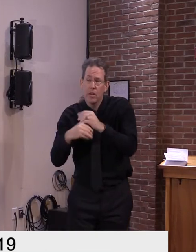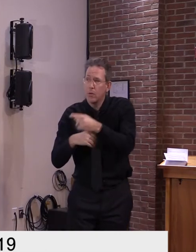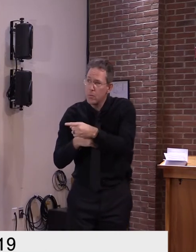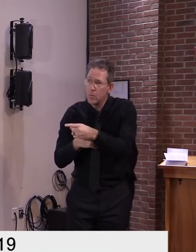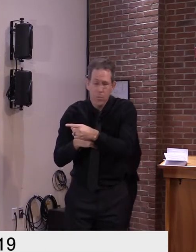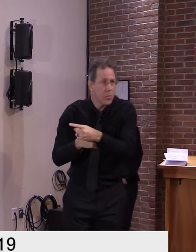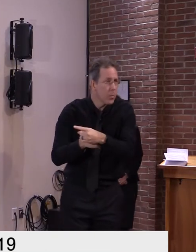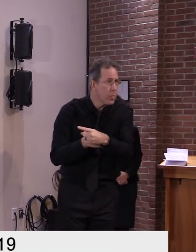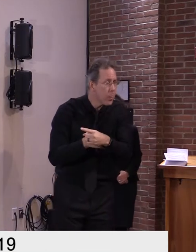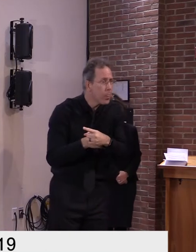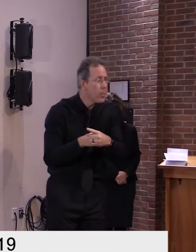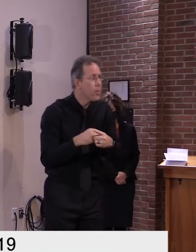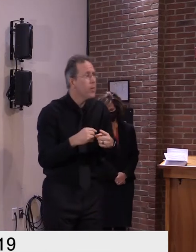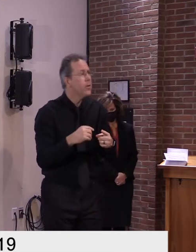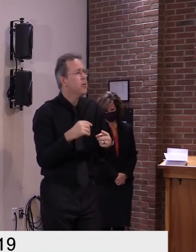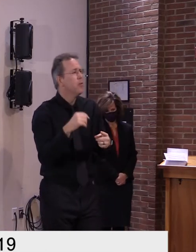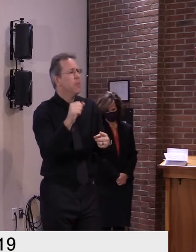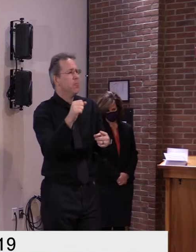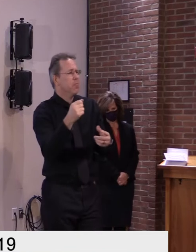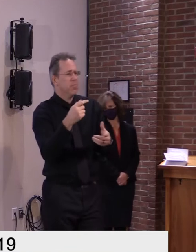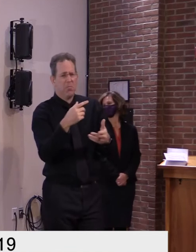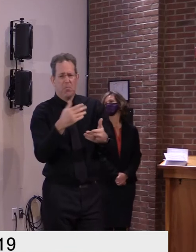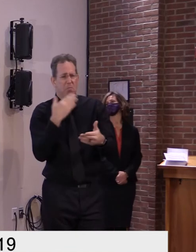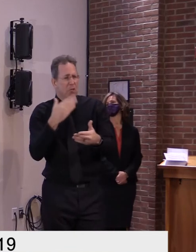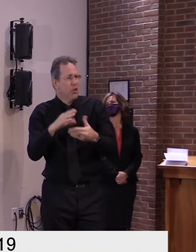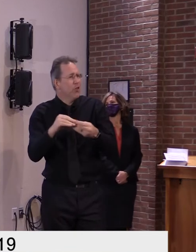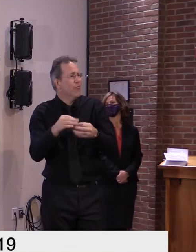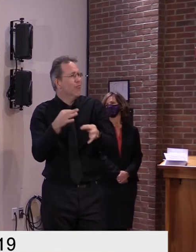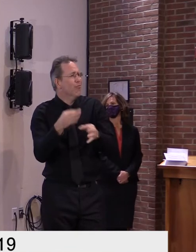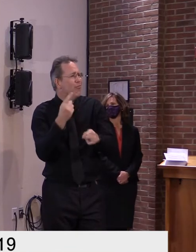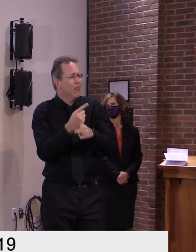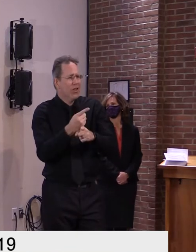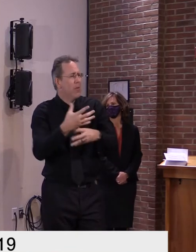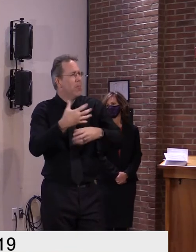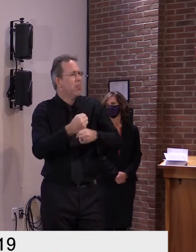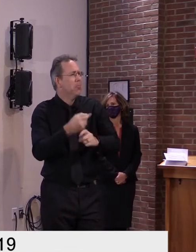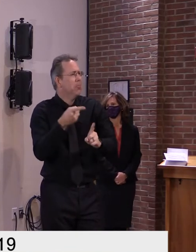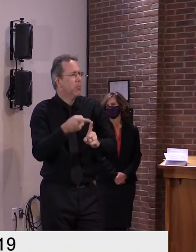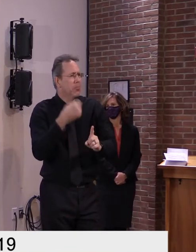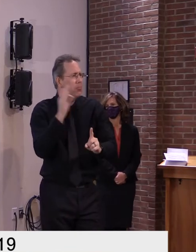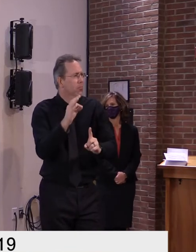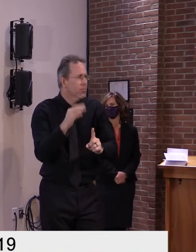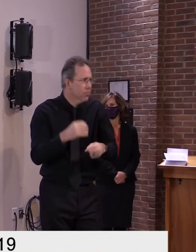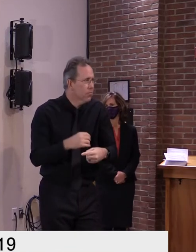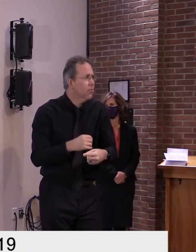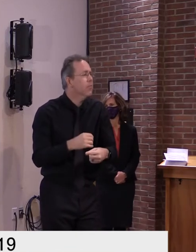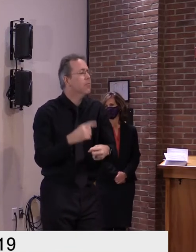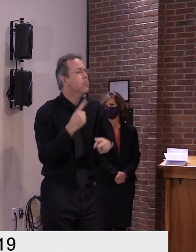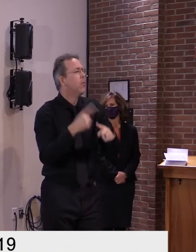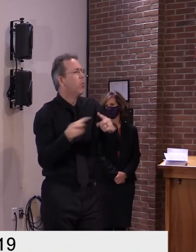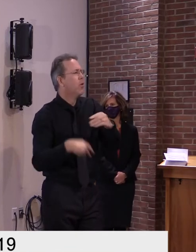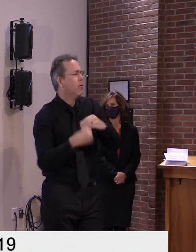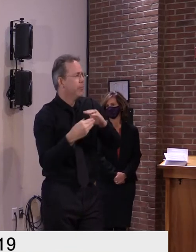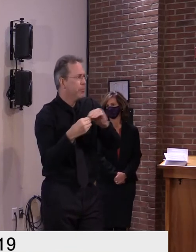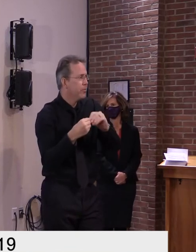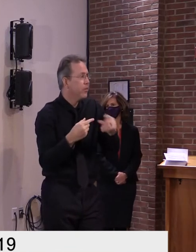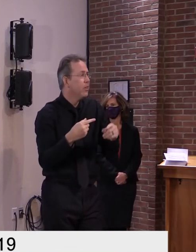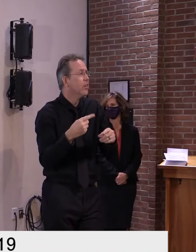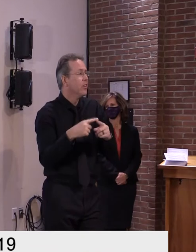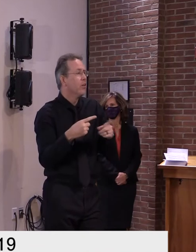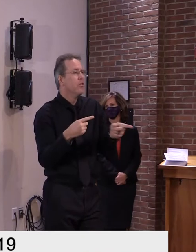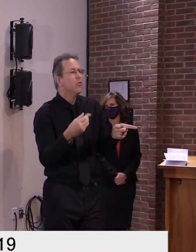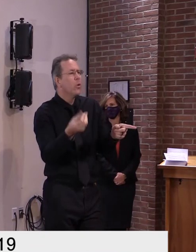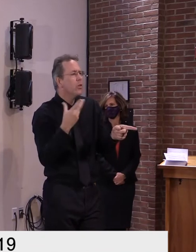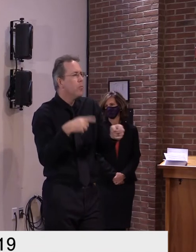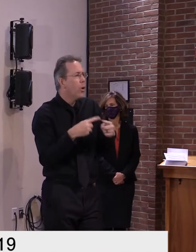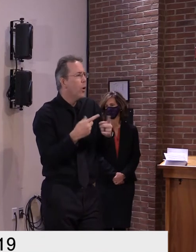I think that pretty well summarized it. We also learned about the new testing sites that we've set up and how useful they have